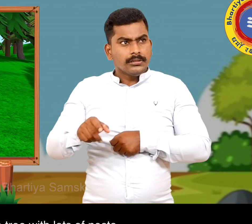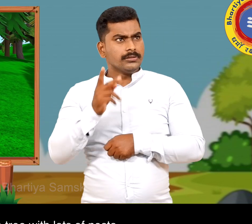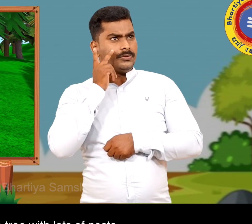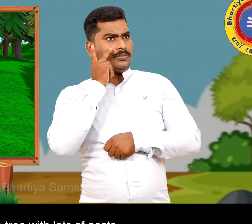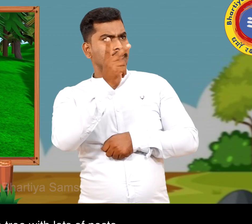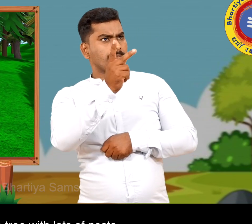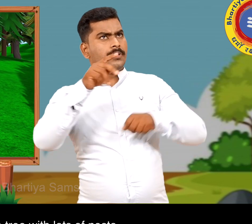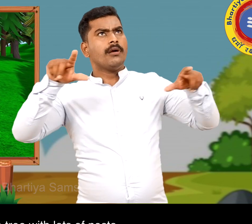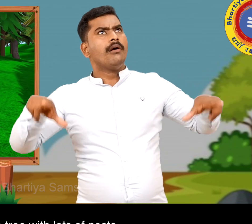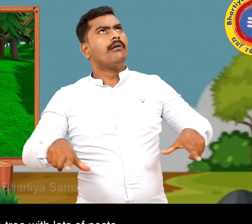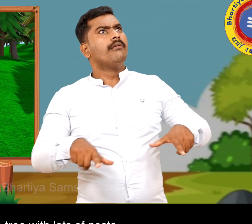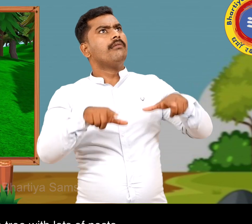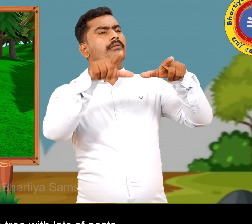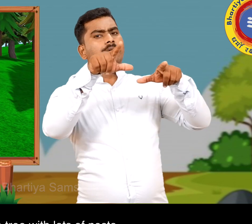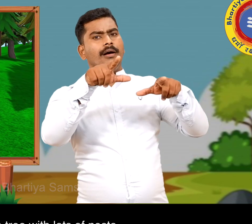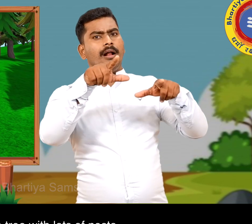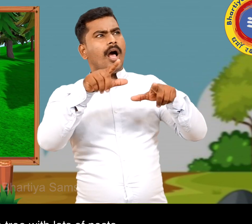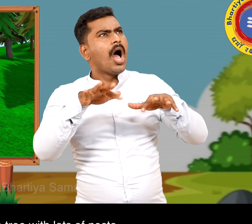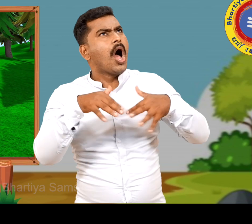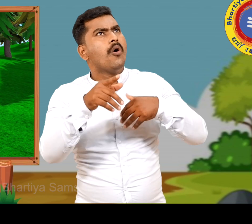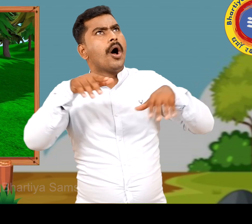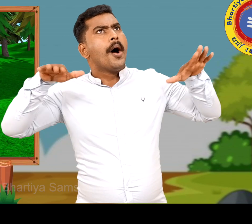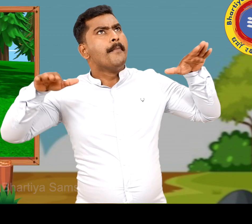Saw the tree with lots of nests.